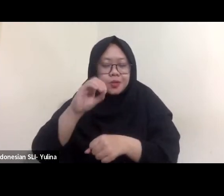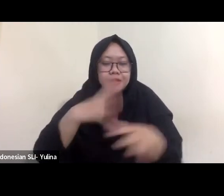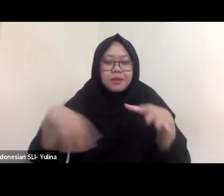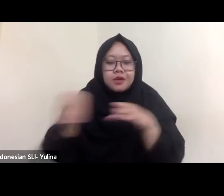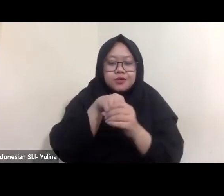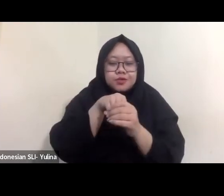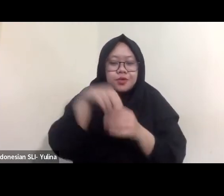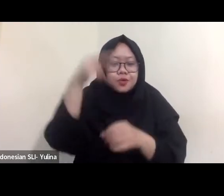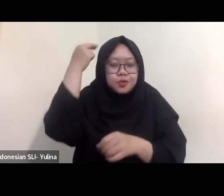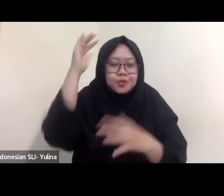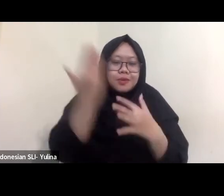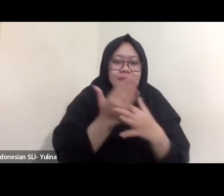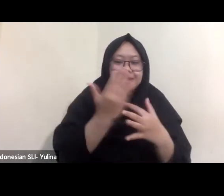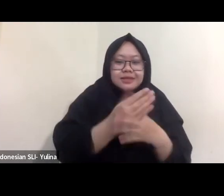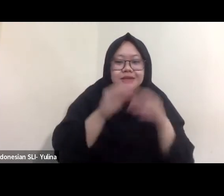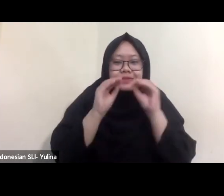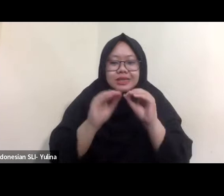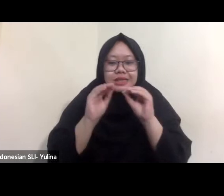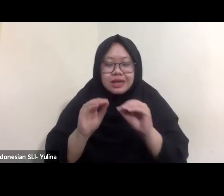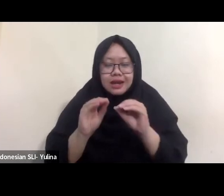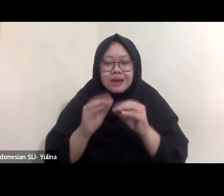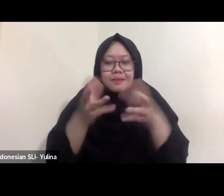education for all and